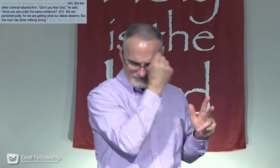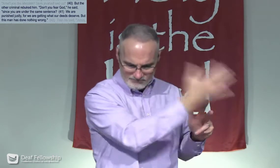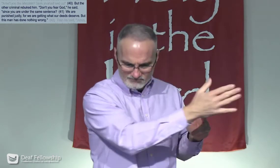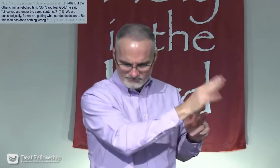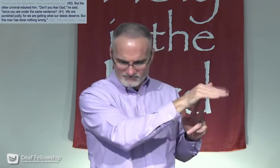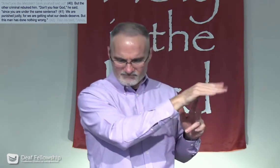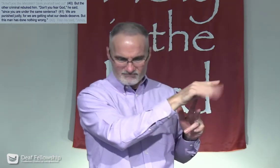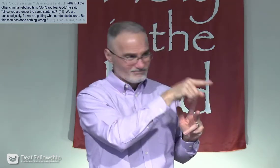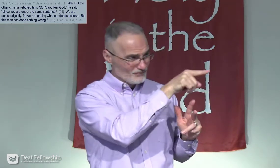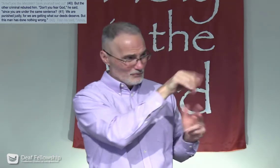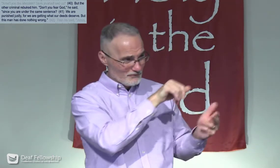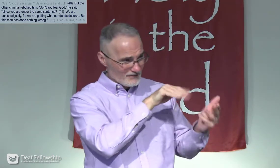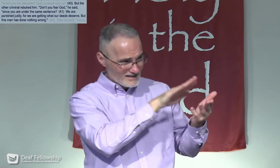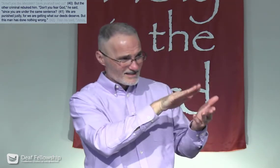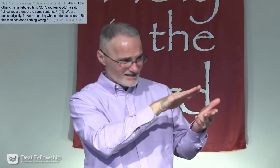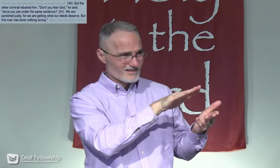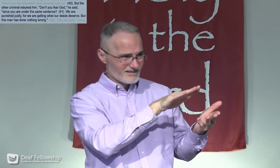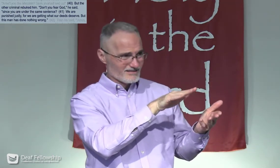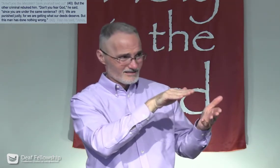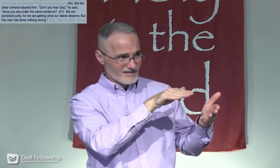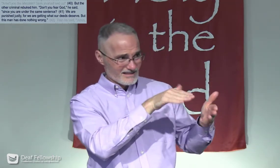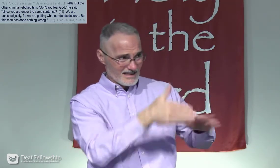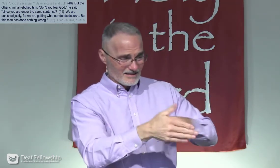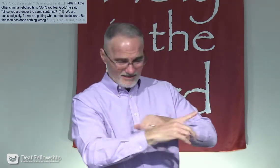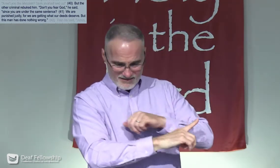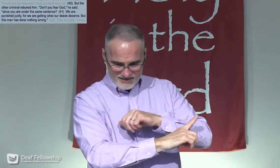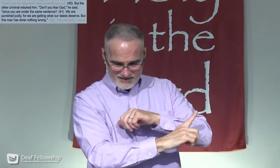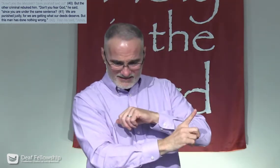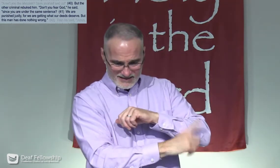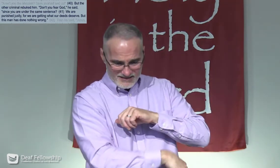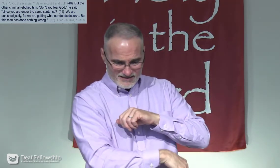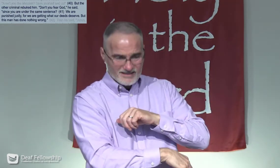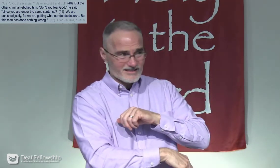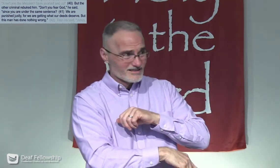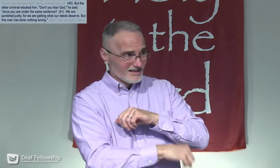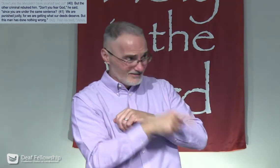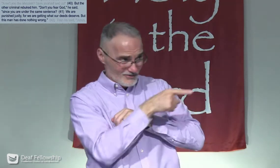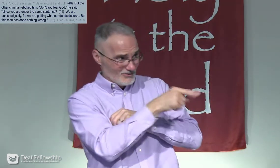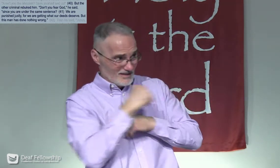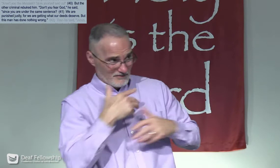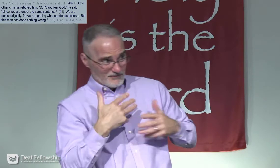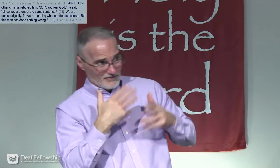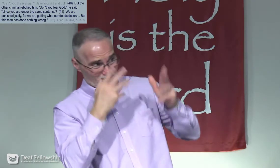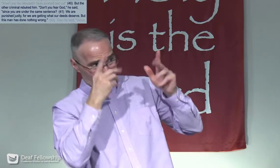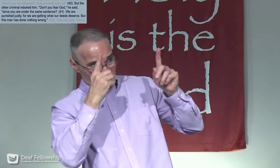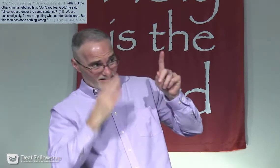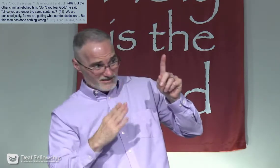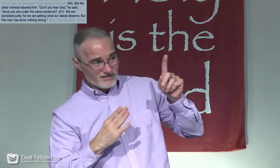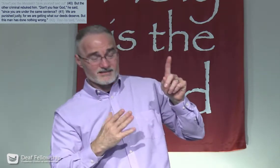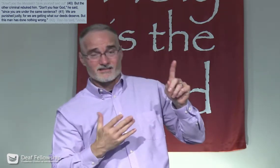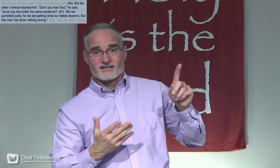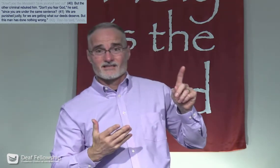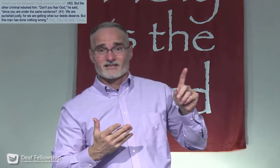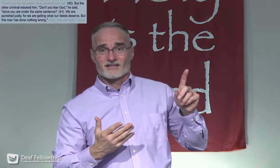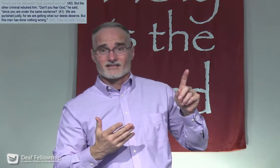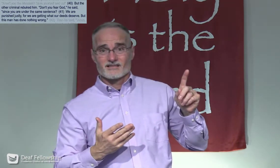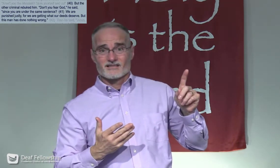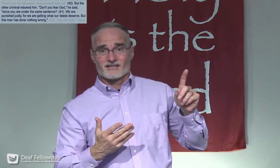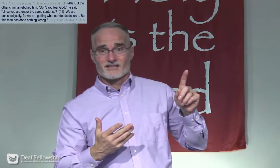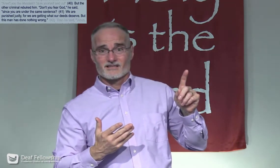41. But the other criminal rebuked him. He said, don't you fear God since you're under